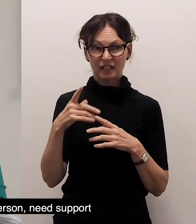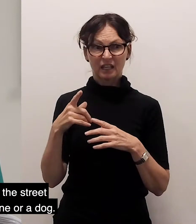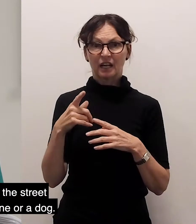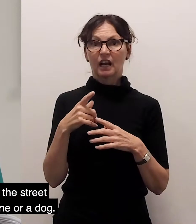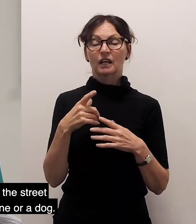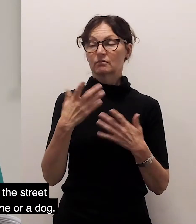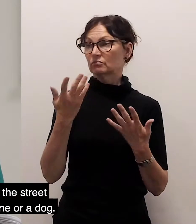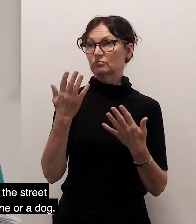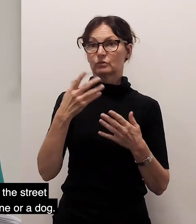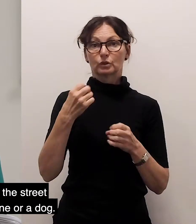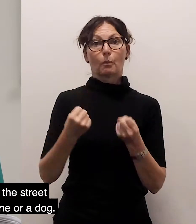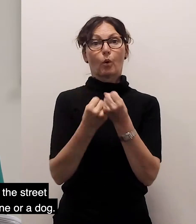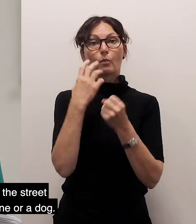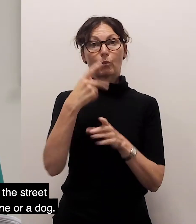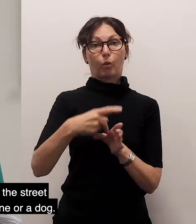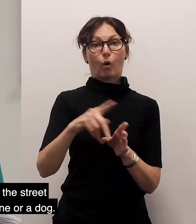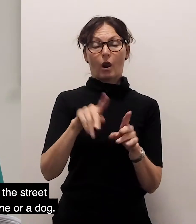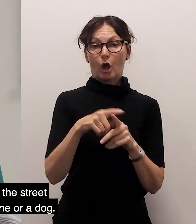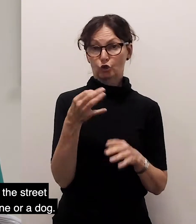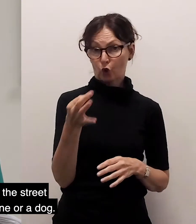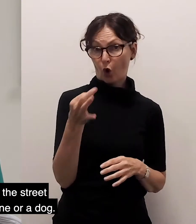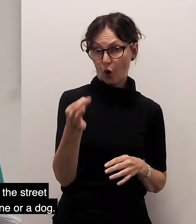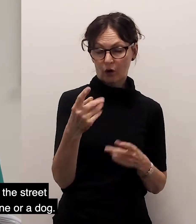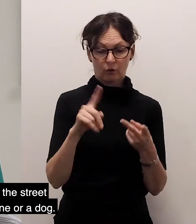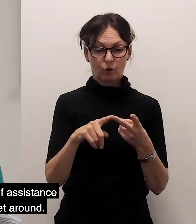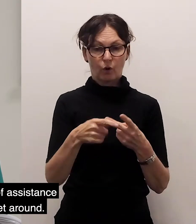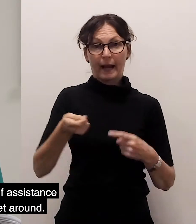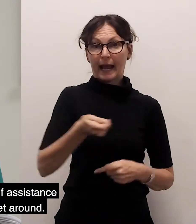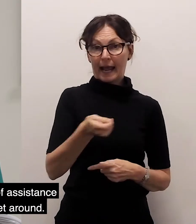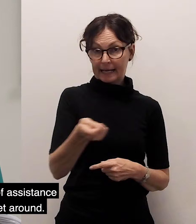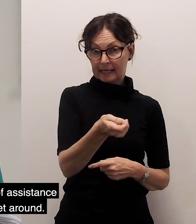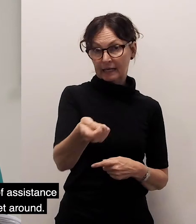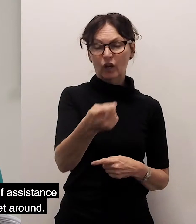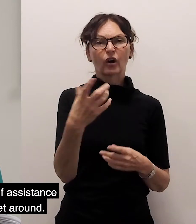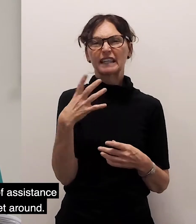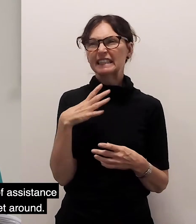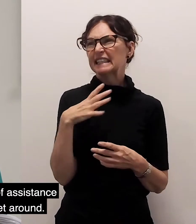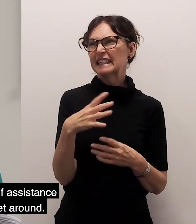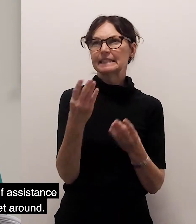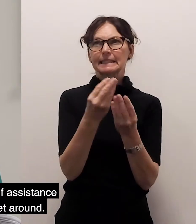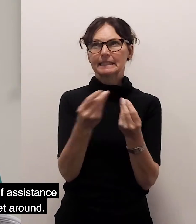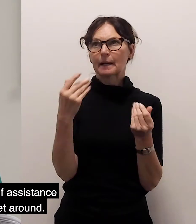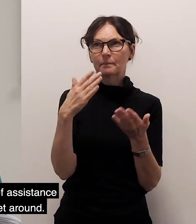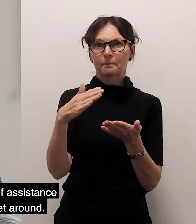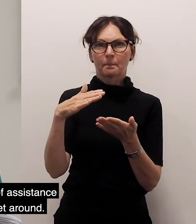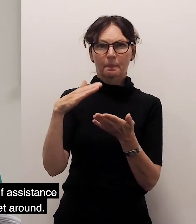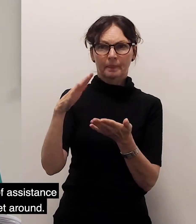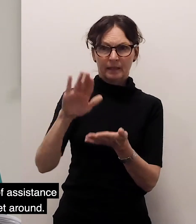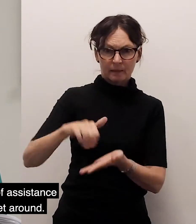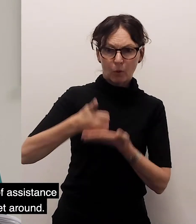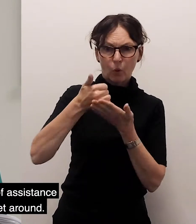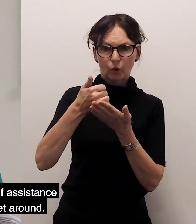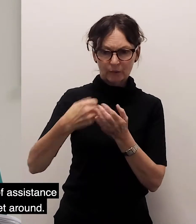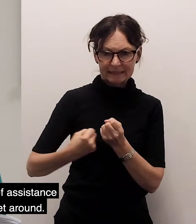need support to walk down the street with a white cane or a dog or some sort of assistance like